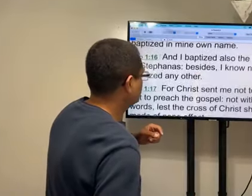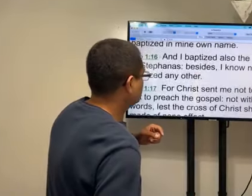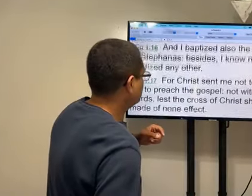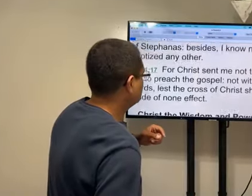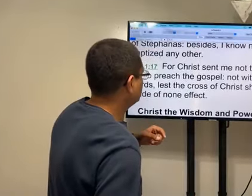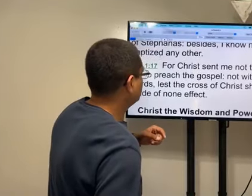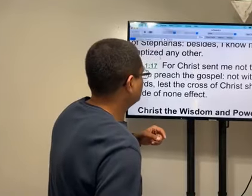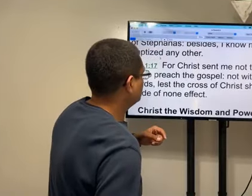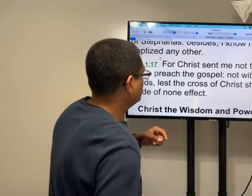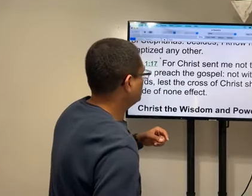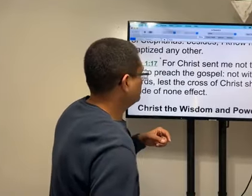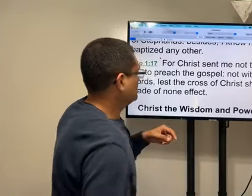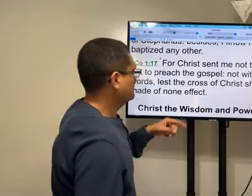guys.